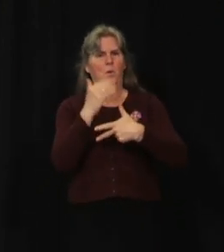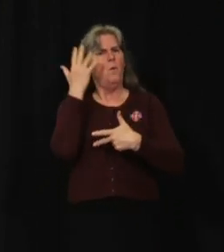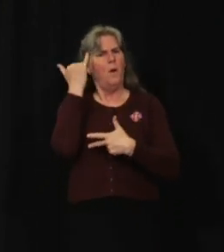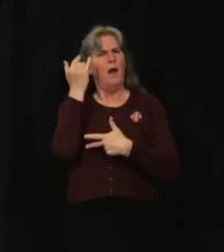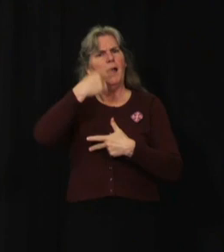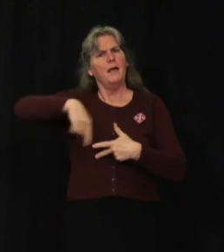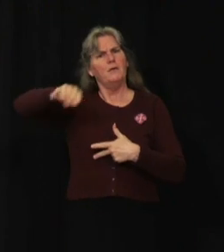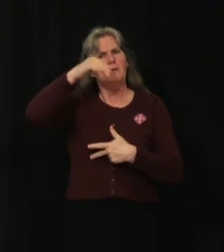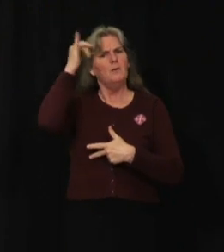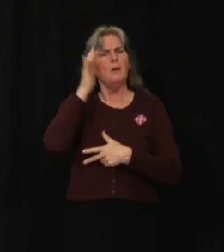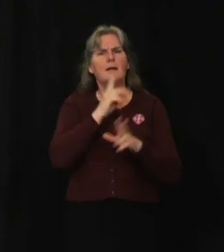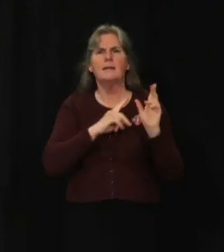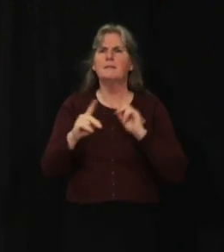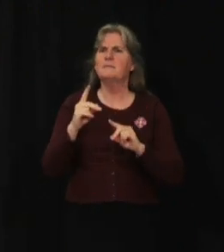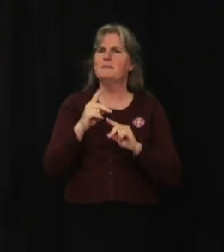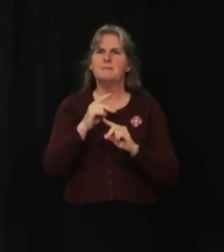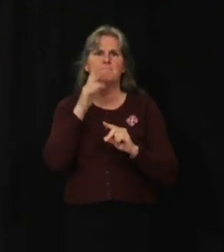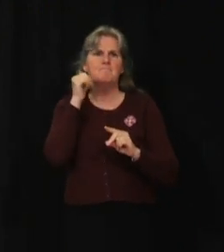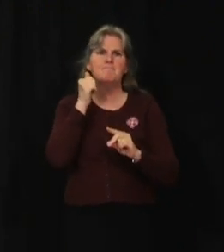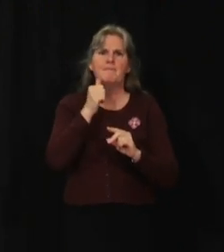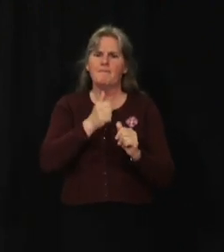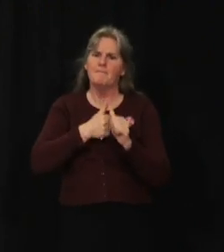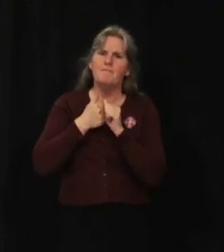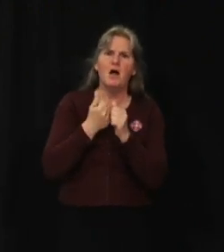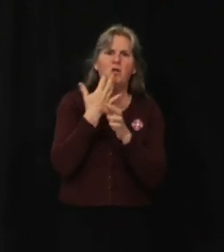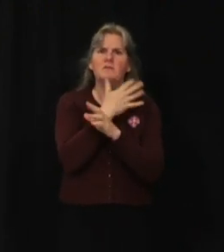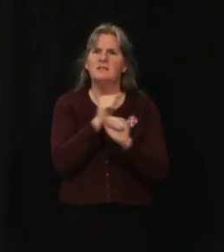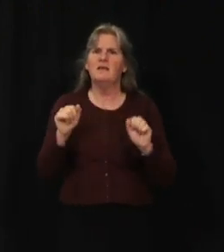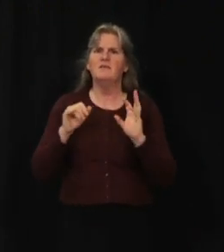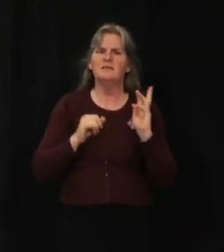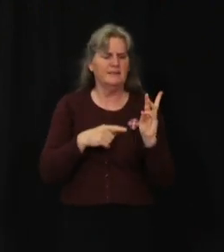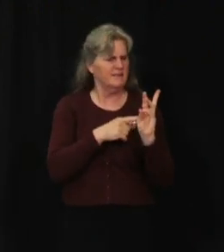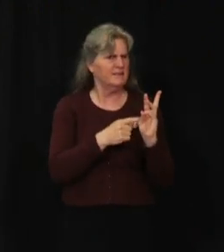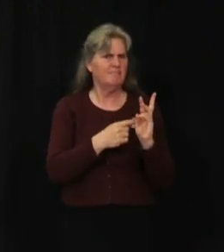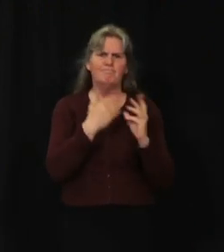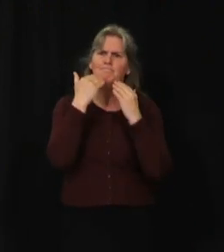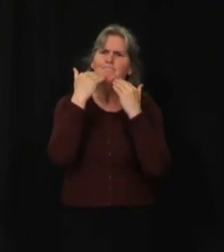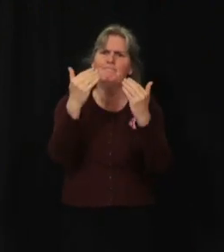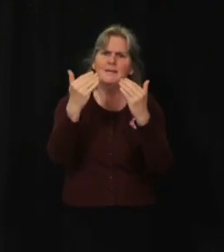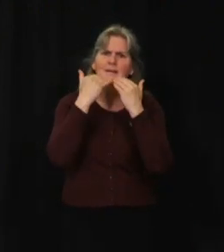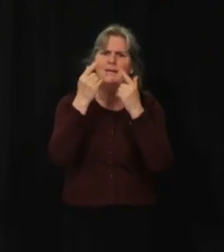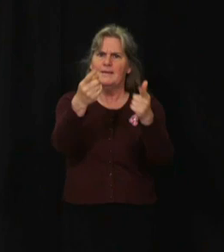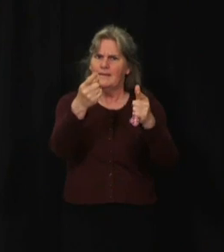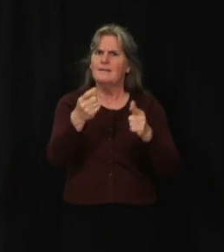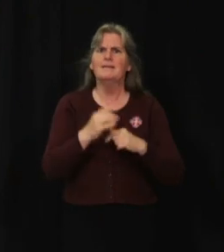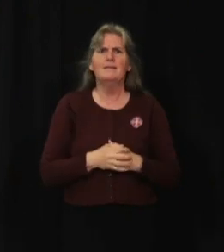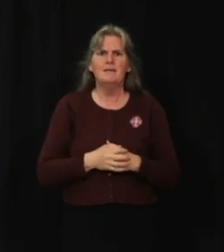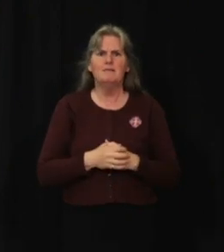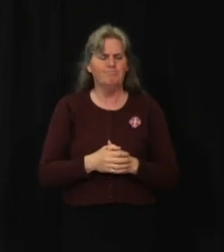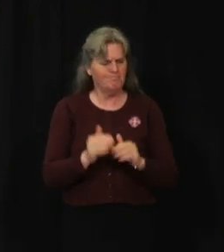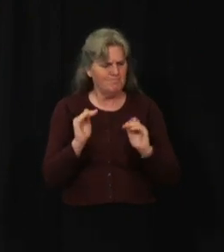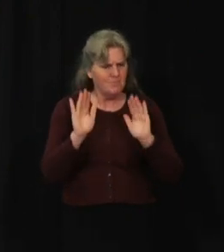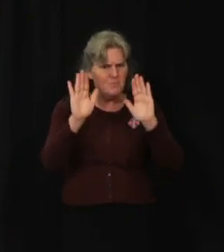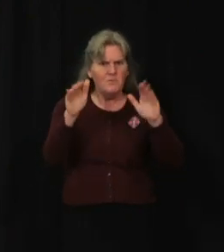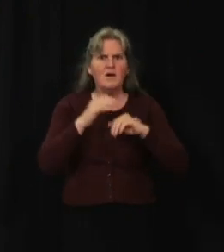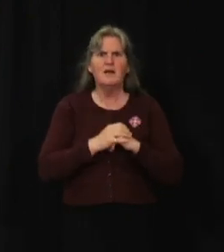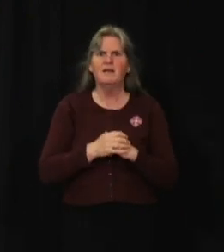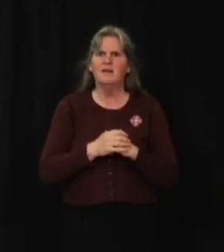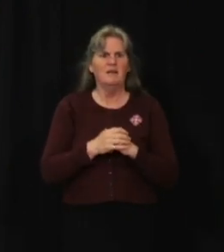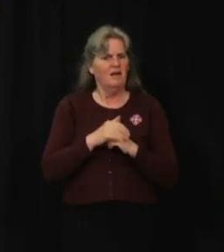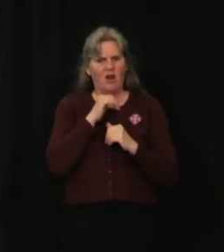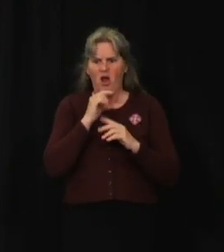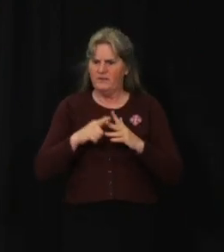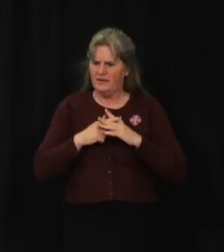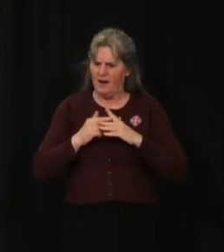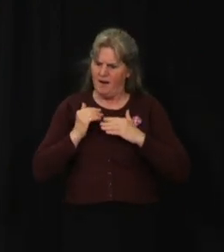the vigilance and precautions of Yukoners. Thank you very much. We would not be here today in Phase 1 if it